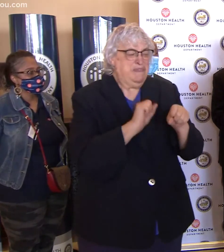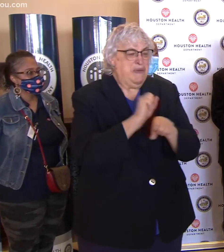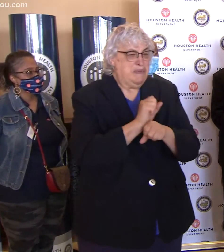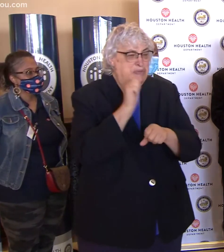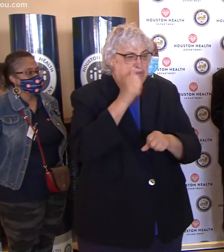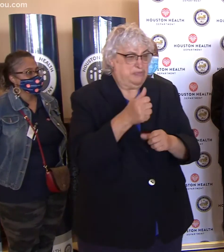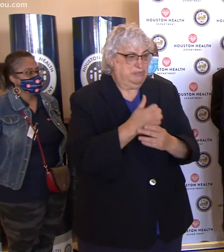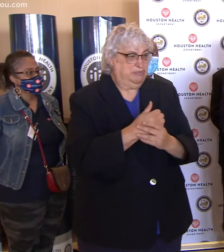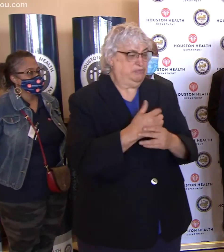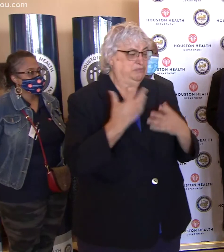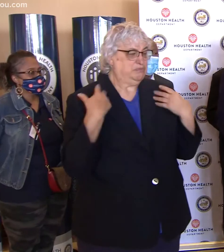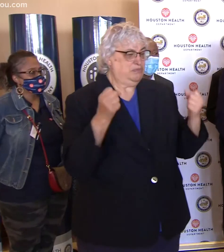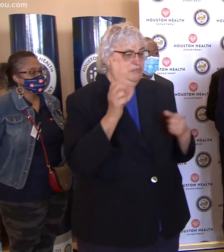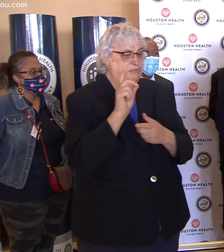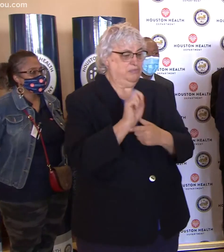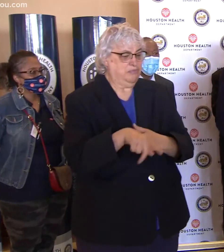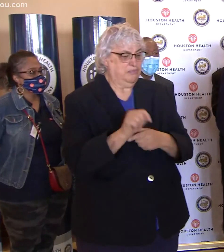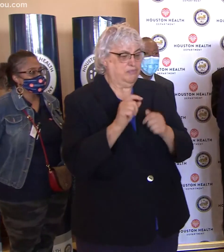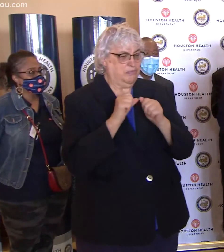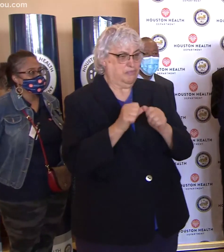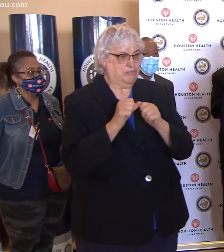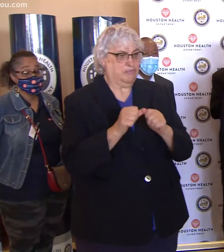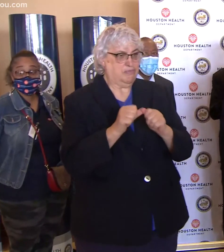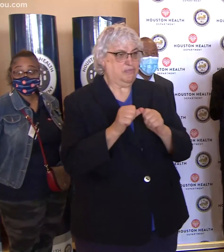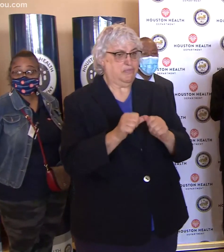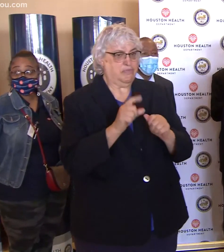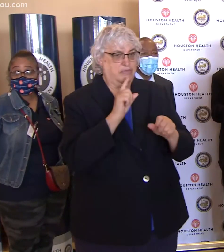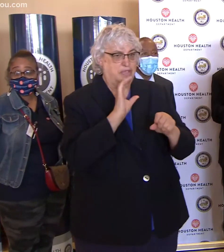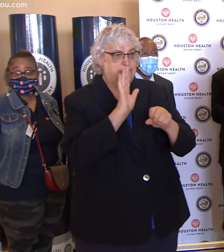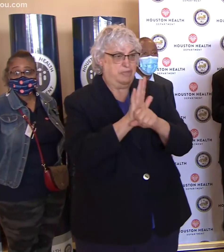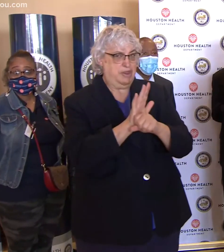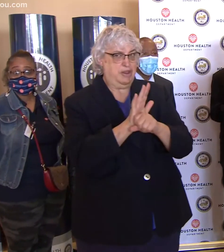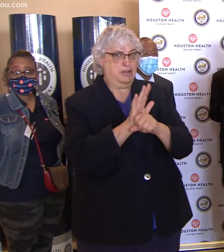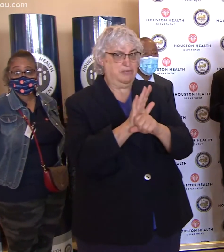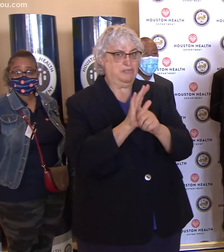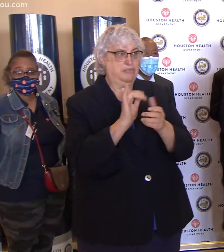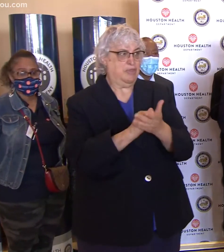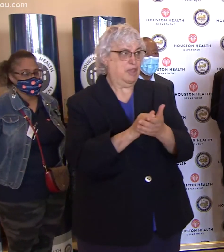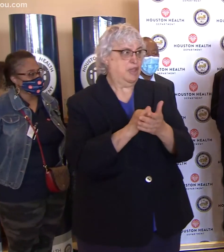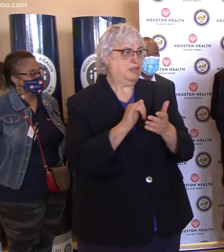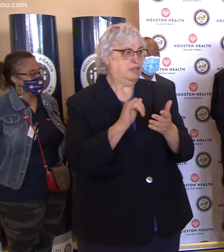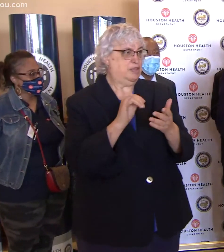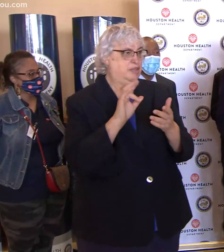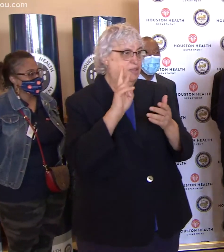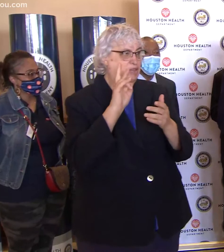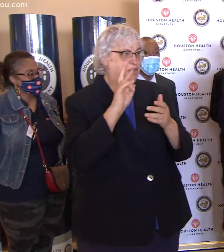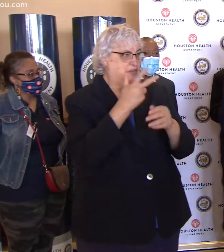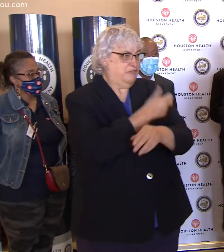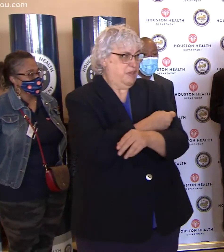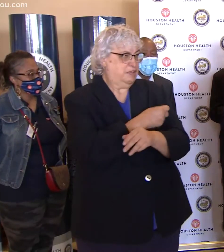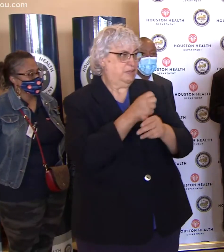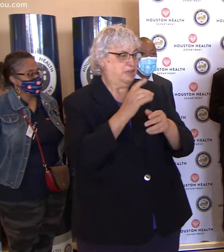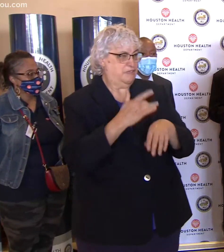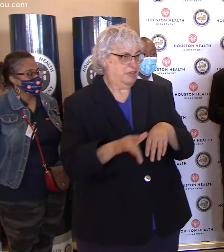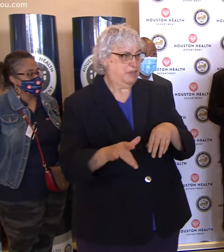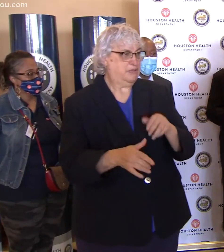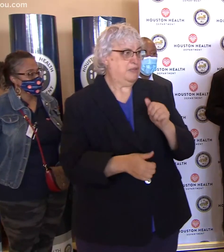tomorrow. We as the health department are committed to ensure the vaccine is available in our most